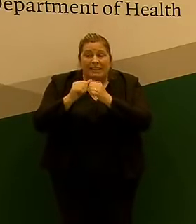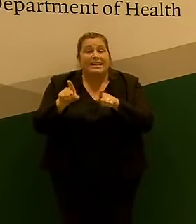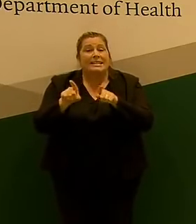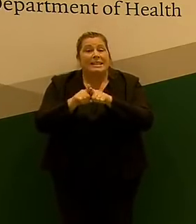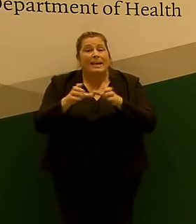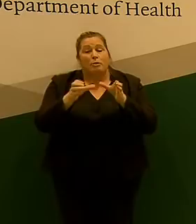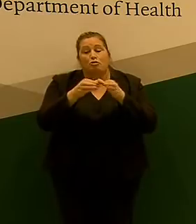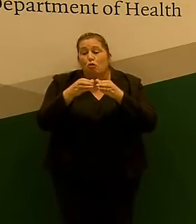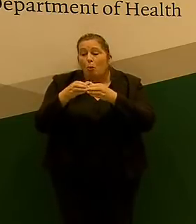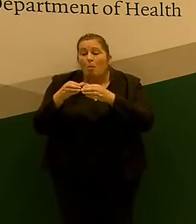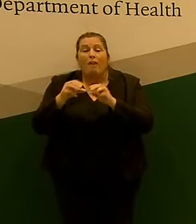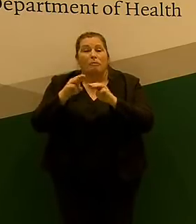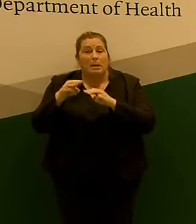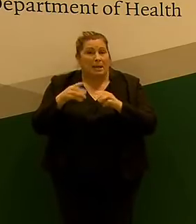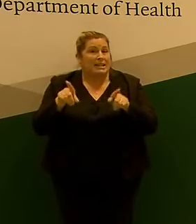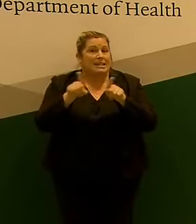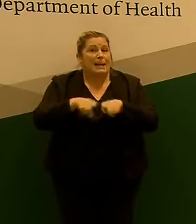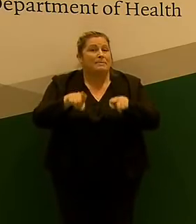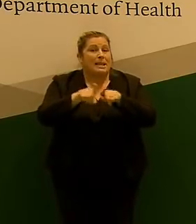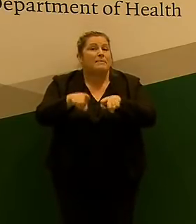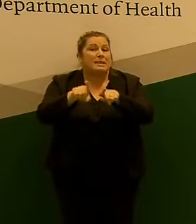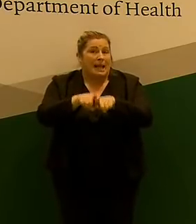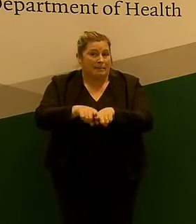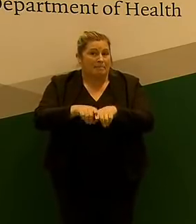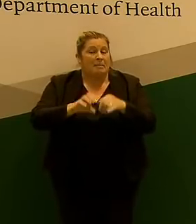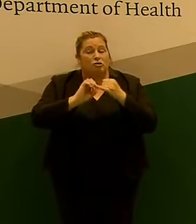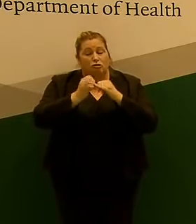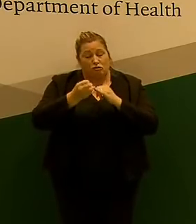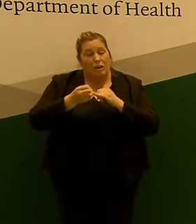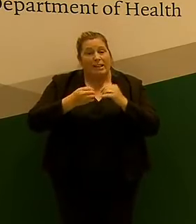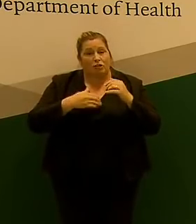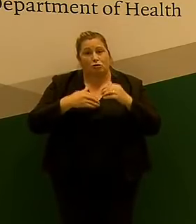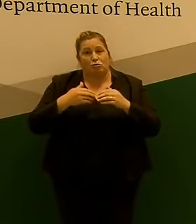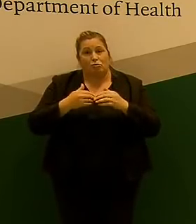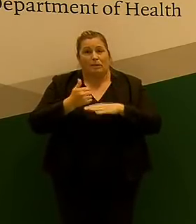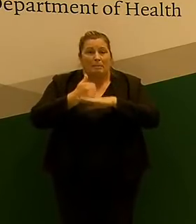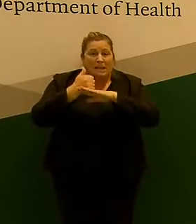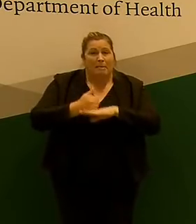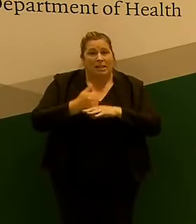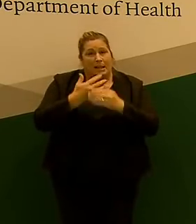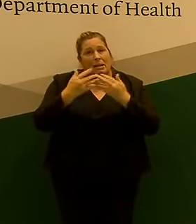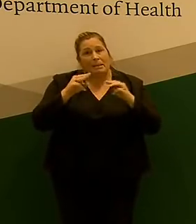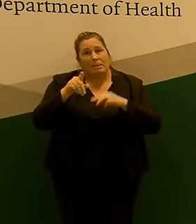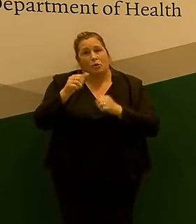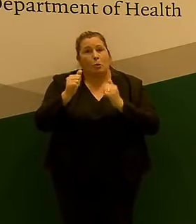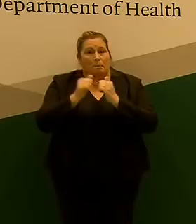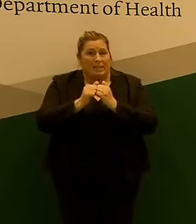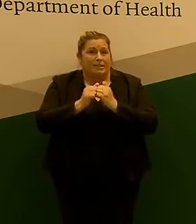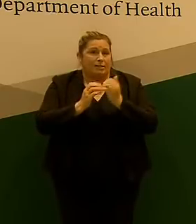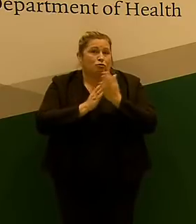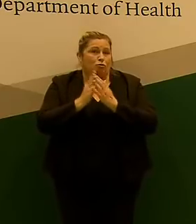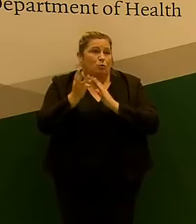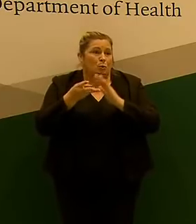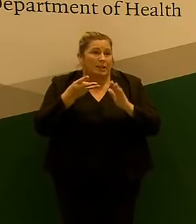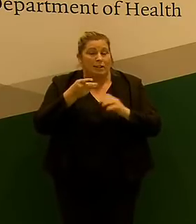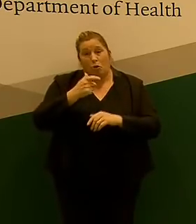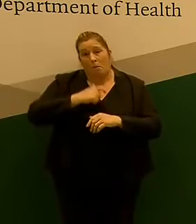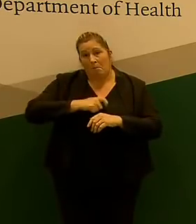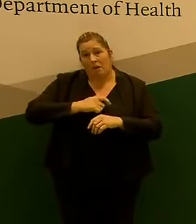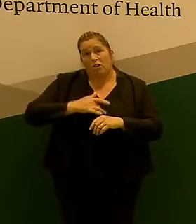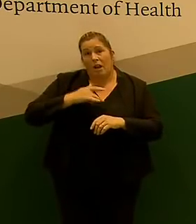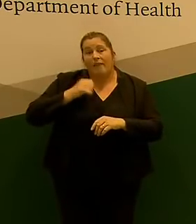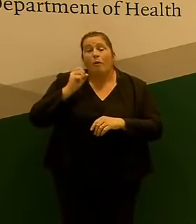on a regular basis and try to keep the overall network that you engage with as small as possible, either in your personal life